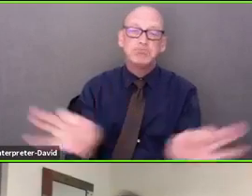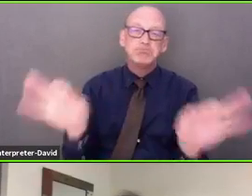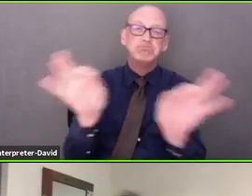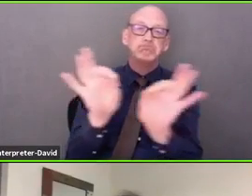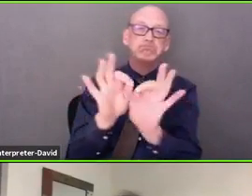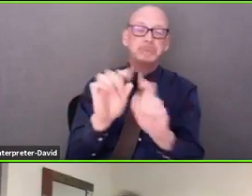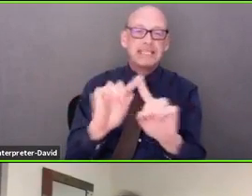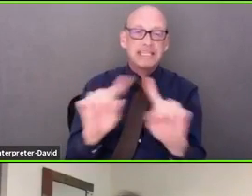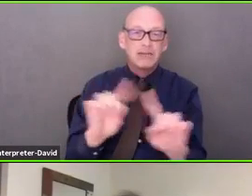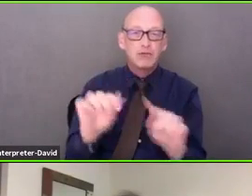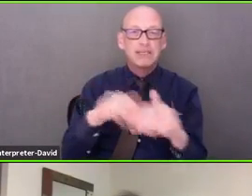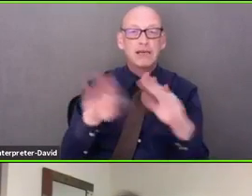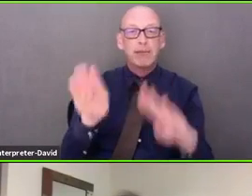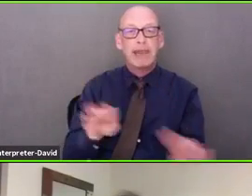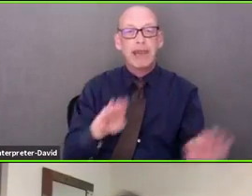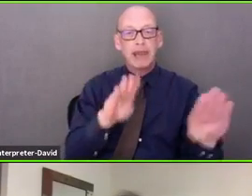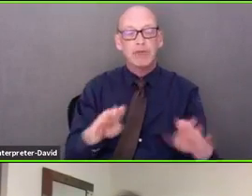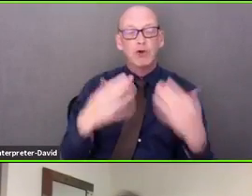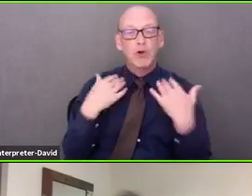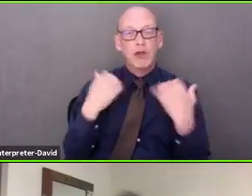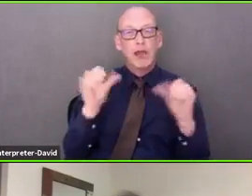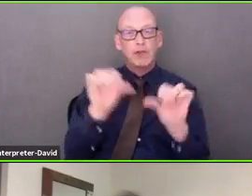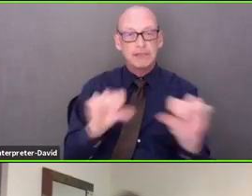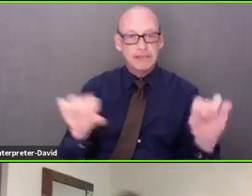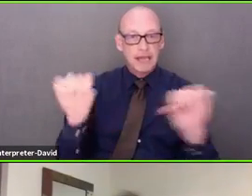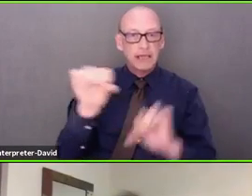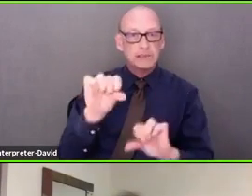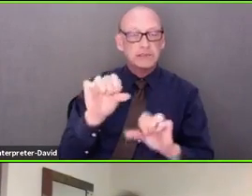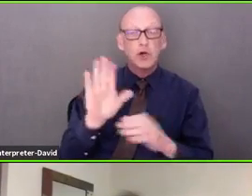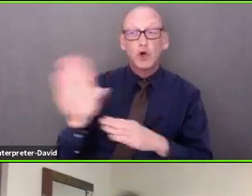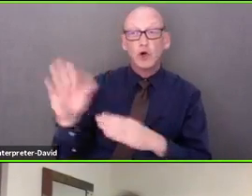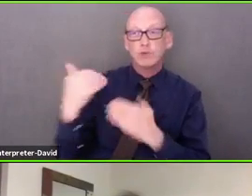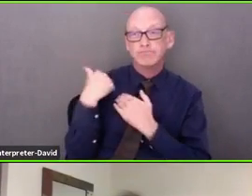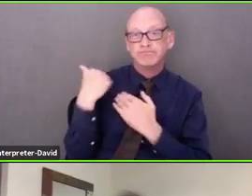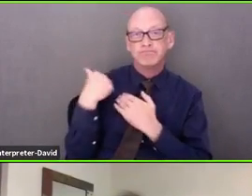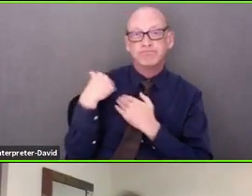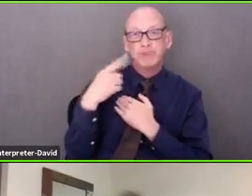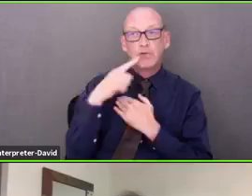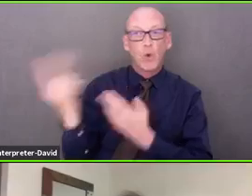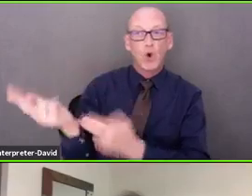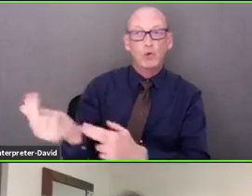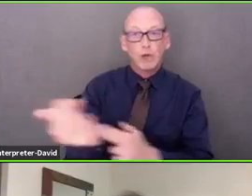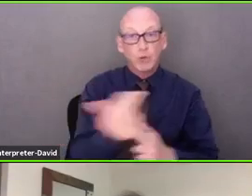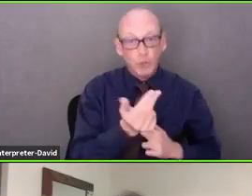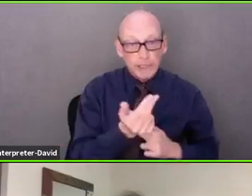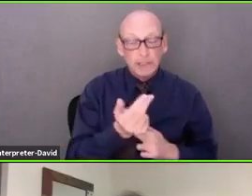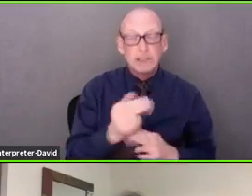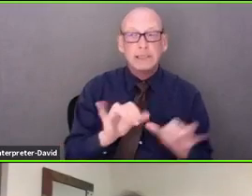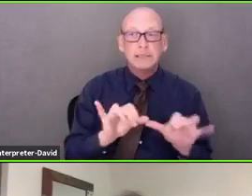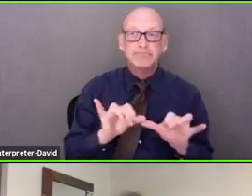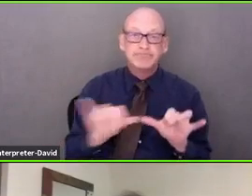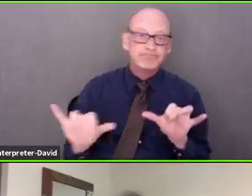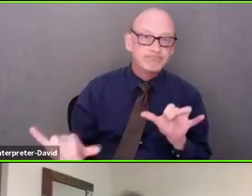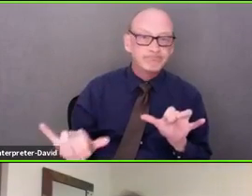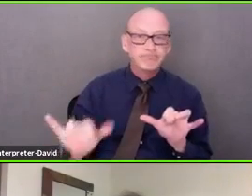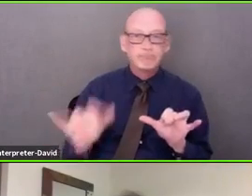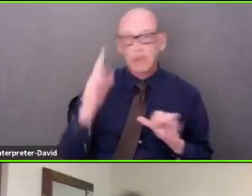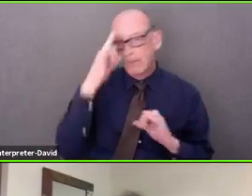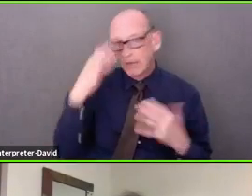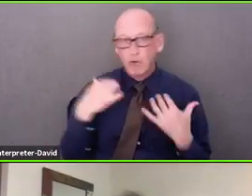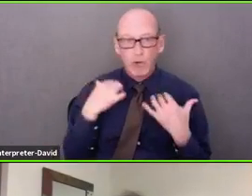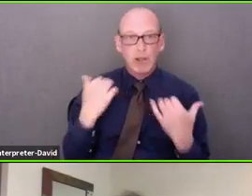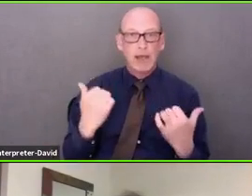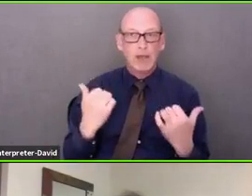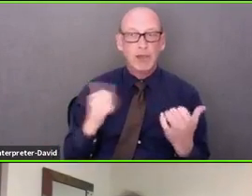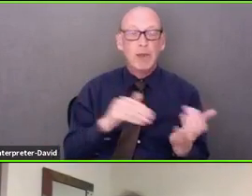in behavioral health science. Deb's responsible for the recruitment and retention of mental health